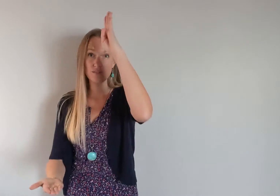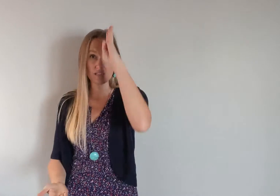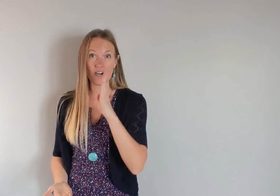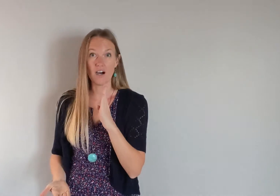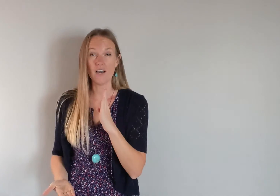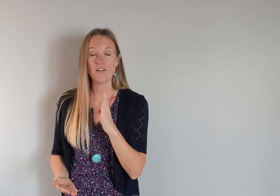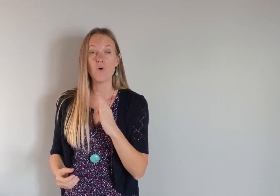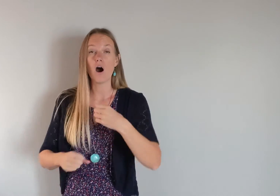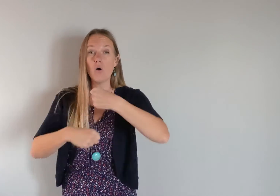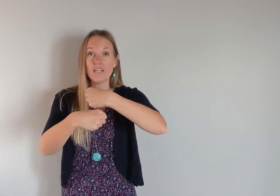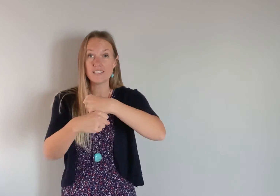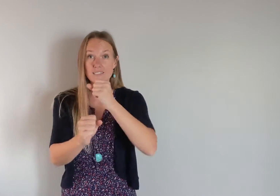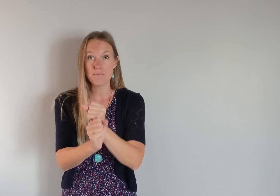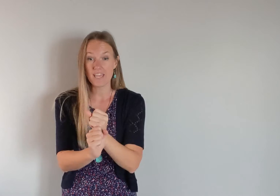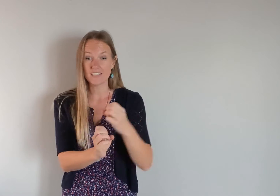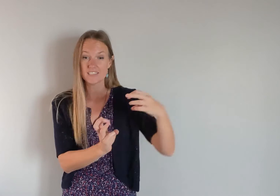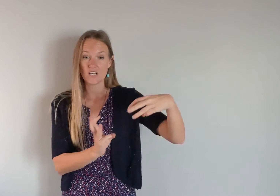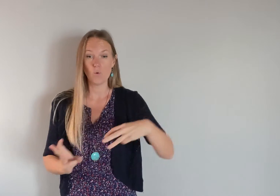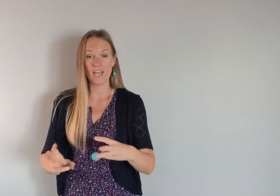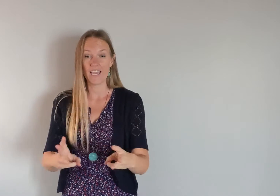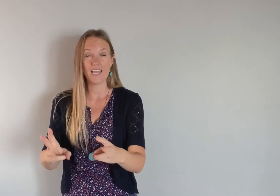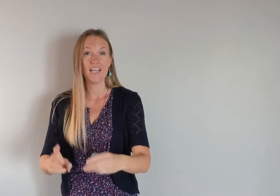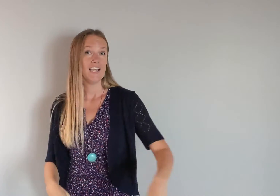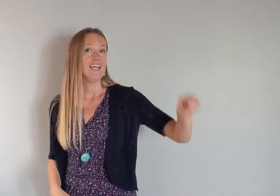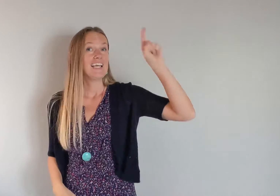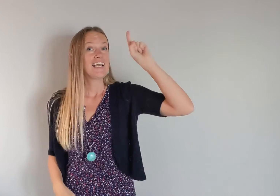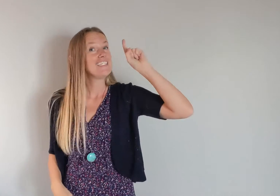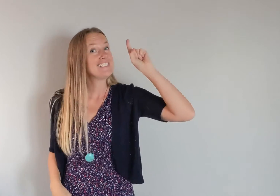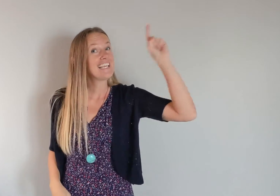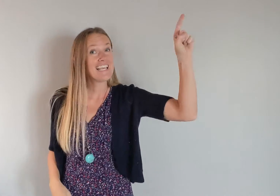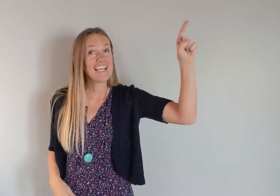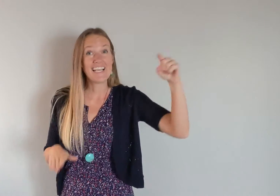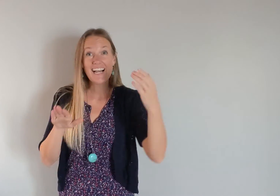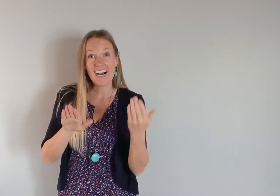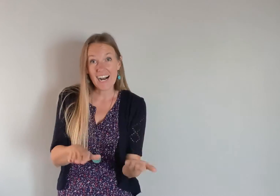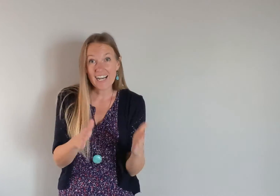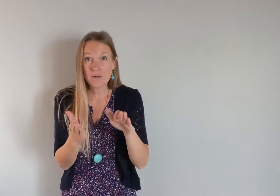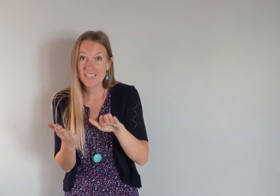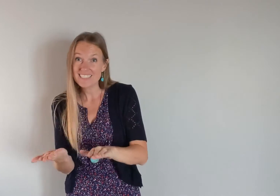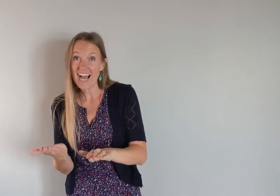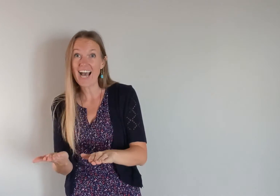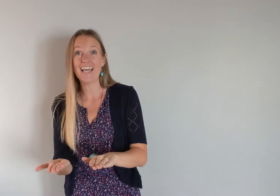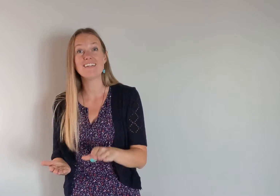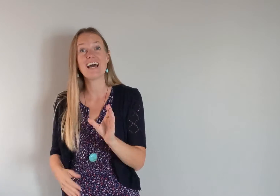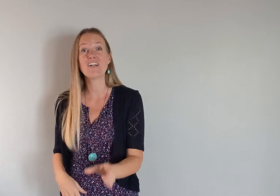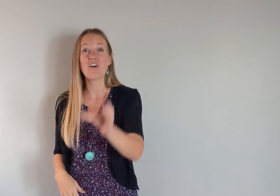the God who always makes a way. Because he hung up, he died on that